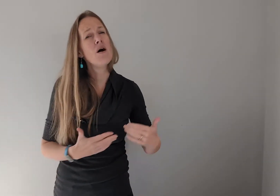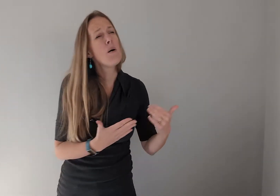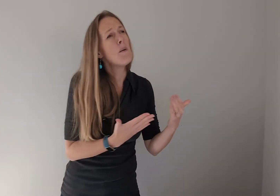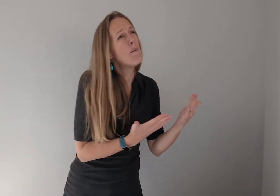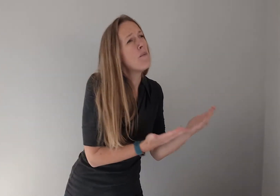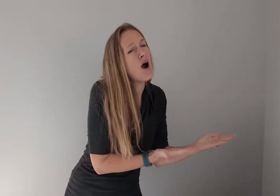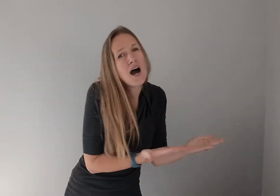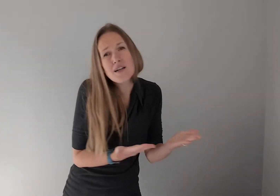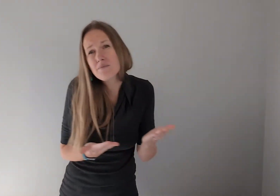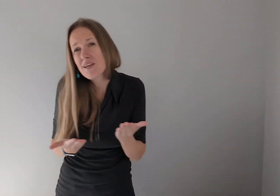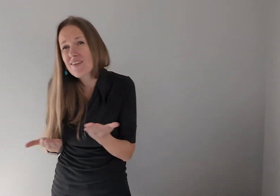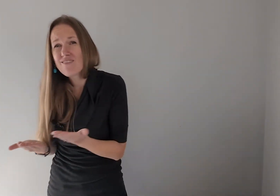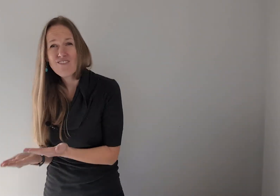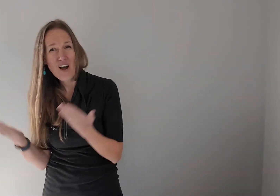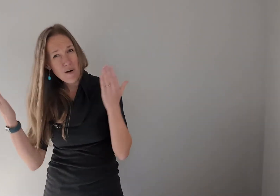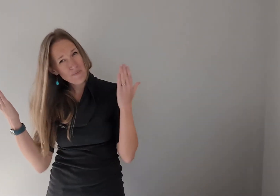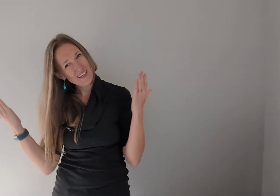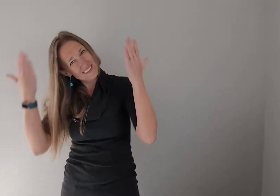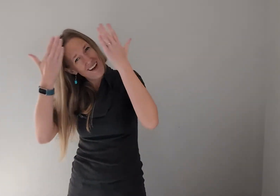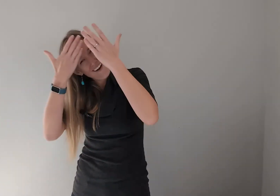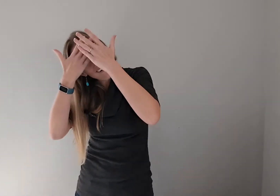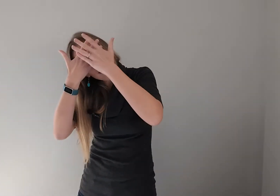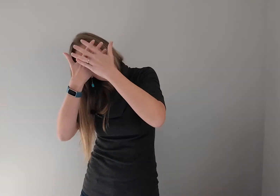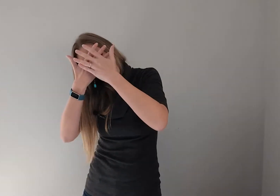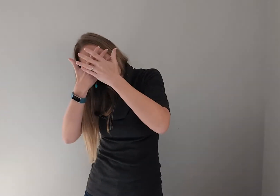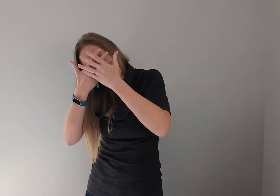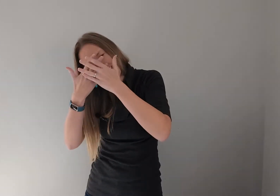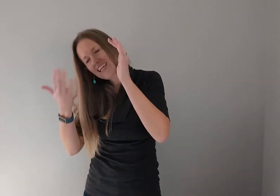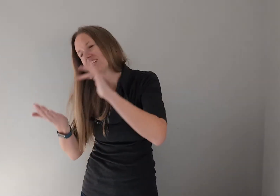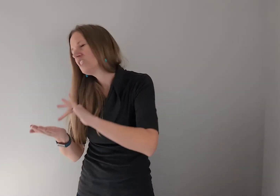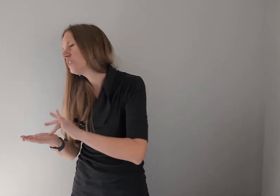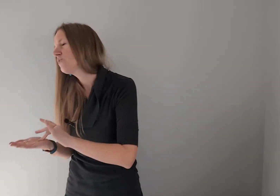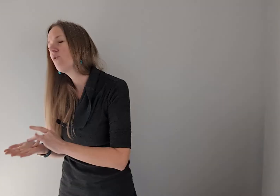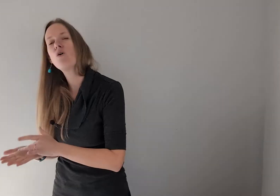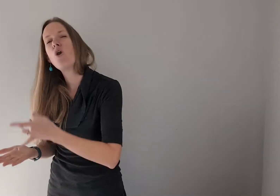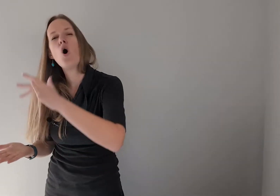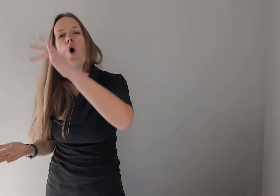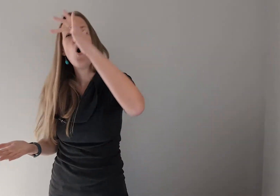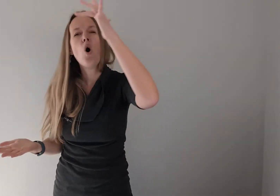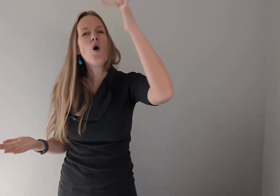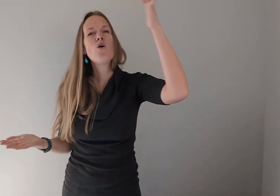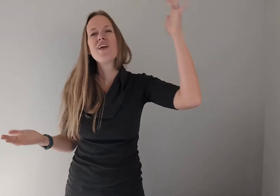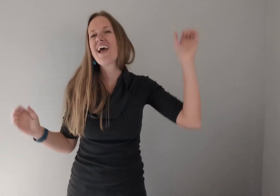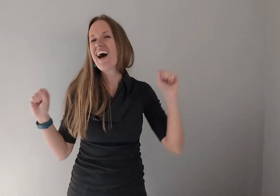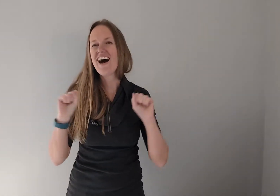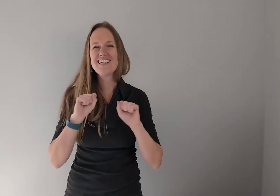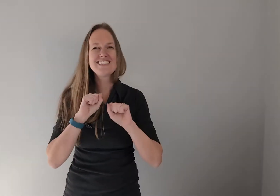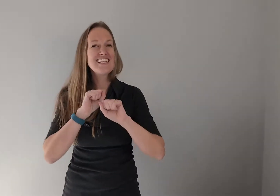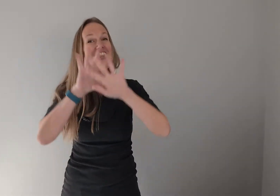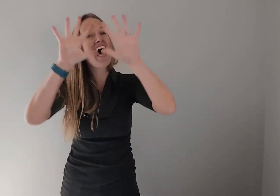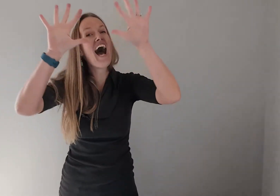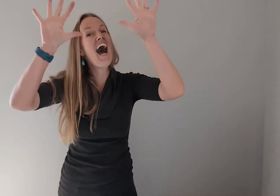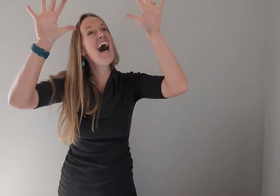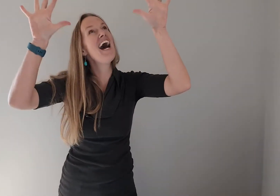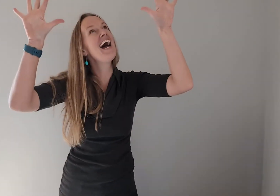life, brought me from the darkness into glorious